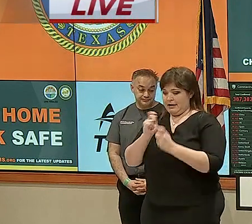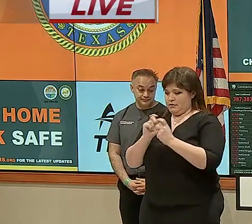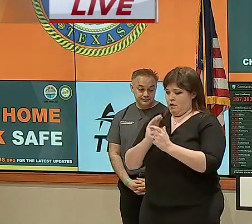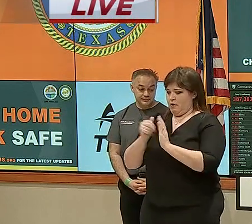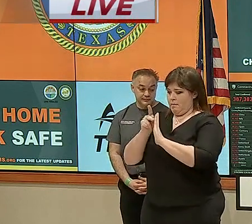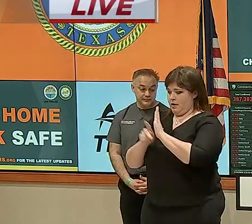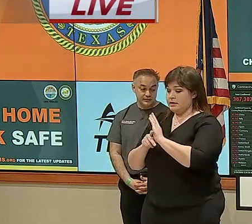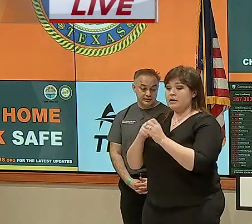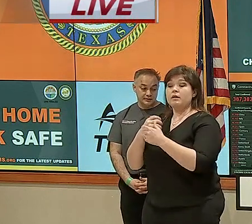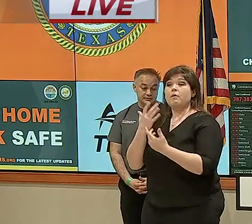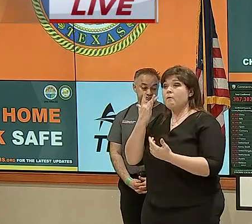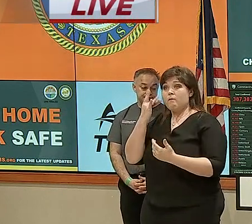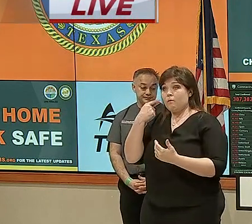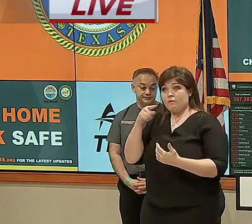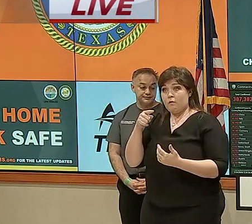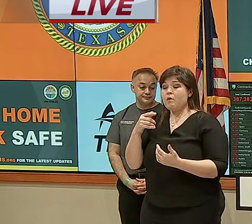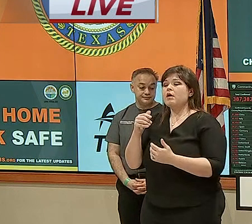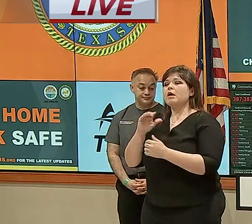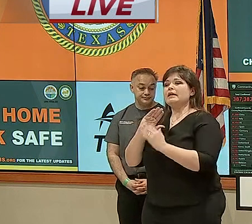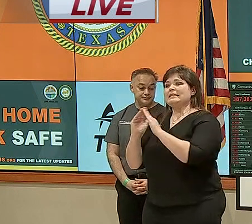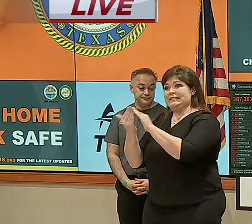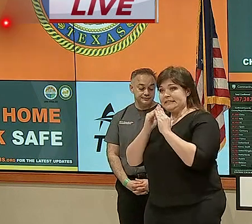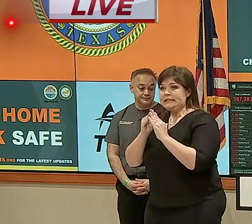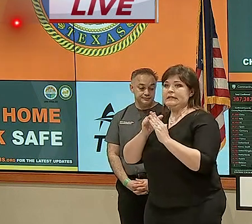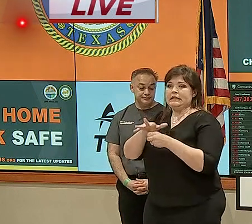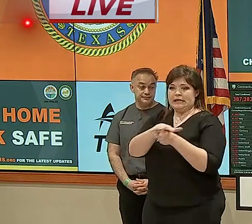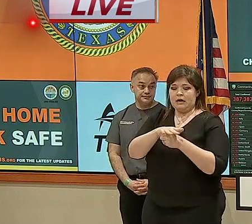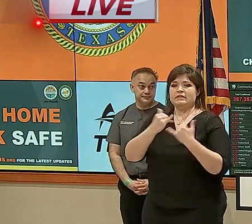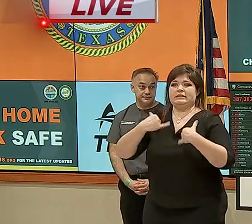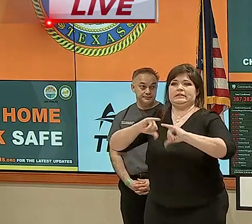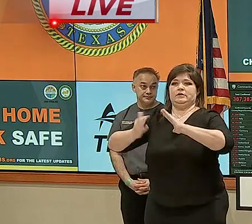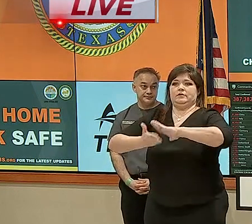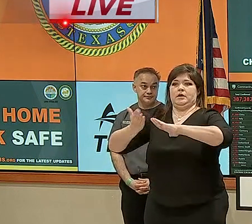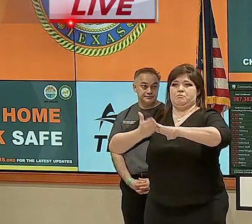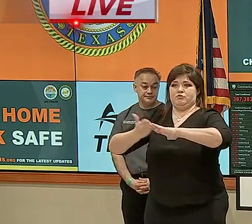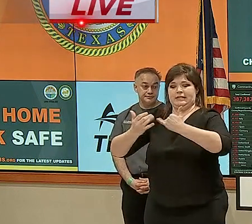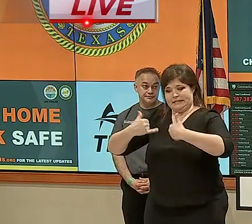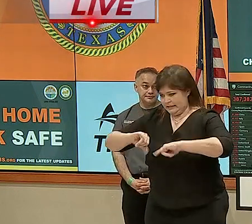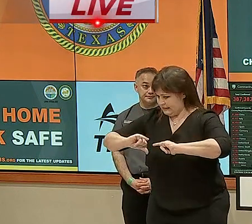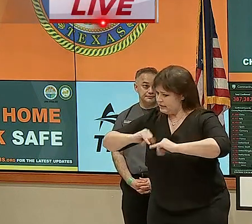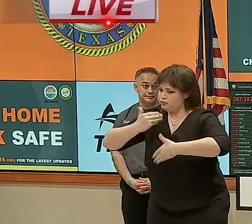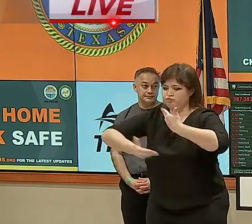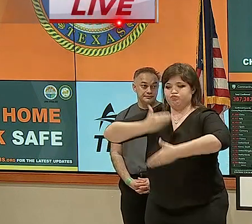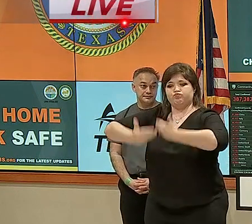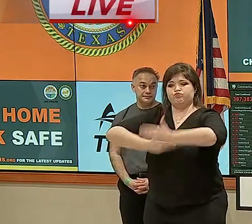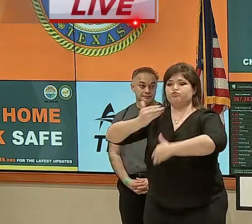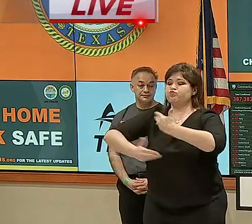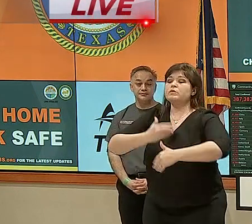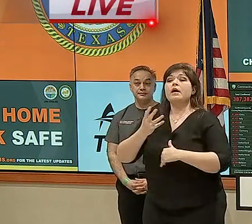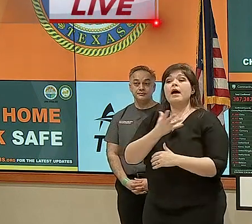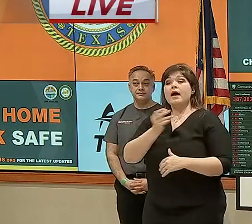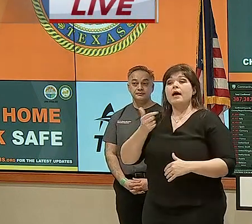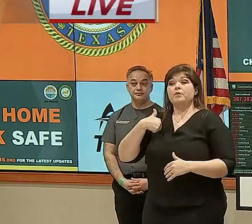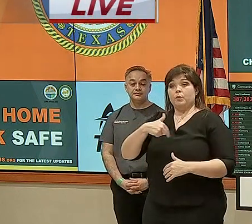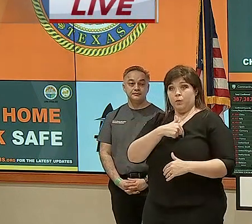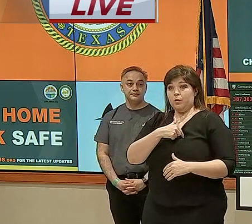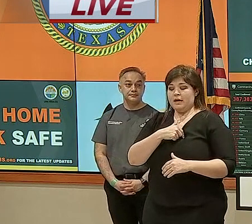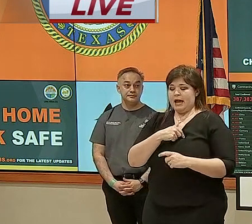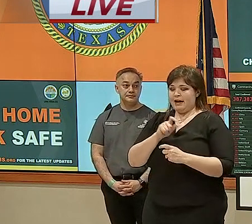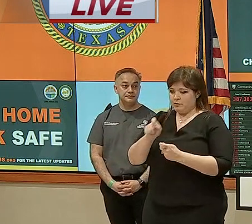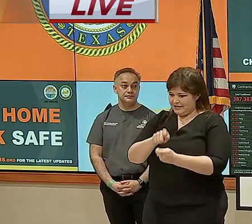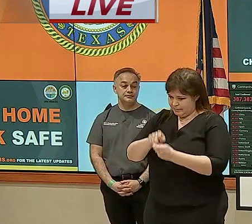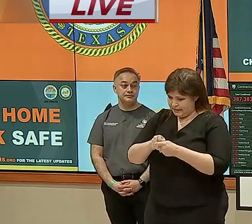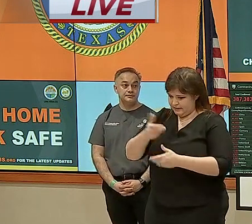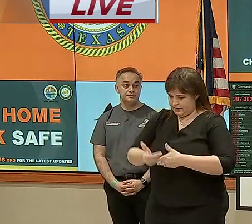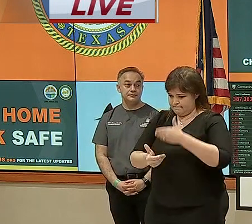that the city and the county continue to function, that they continue to operate, that we do it in a very strategic and measured